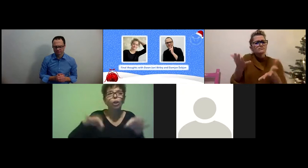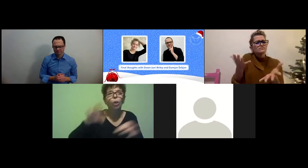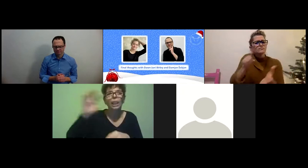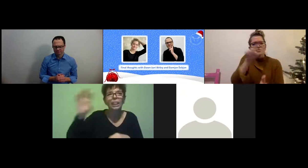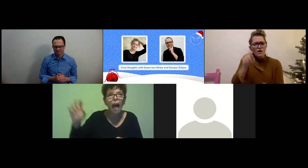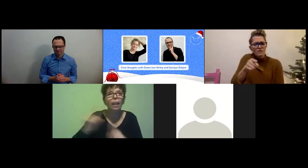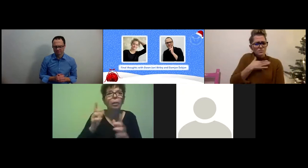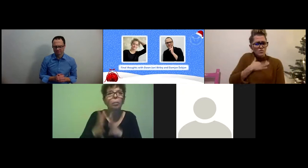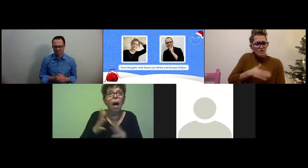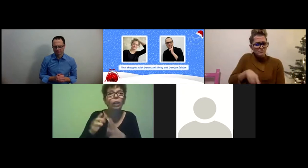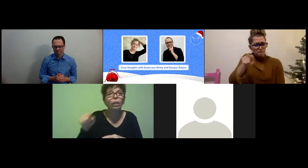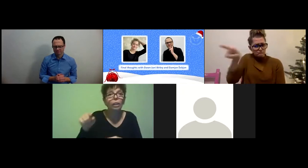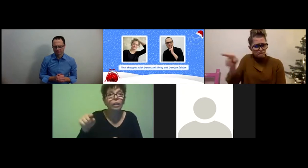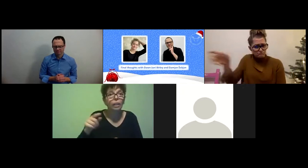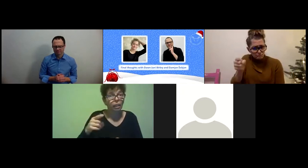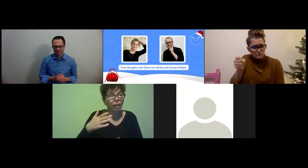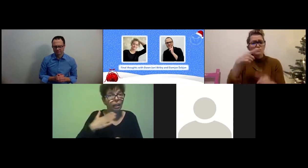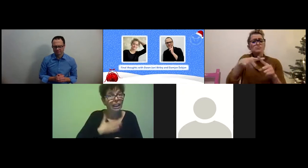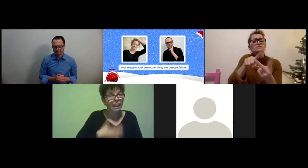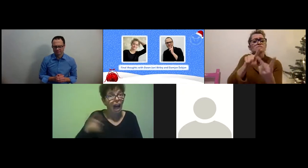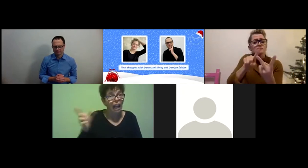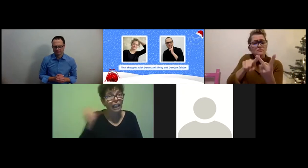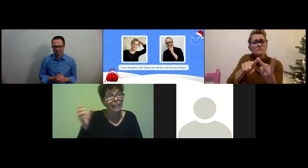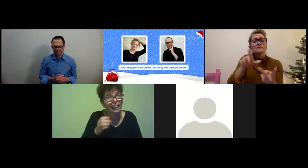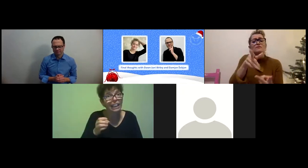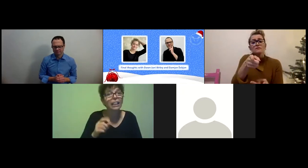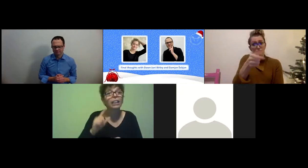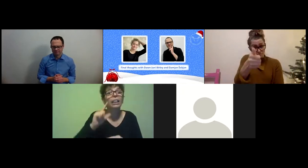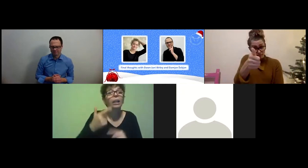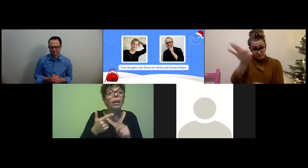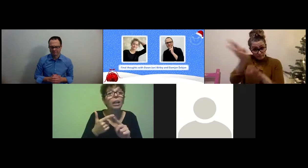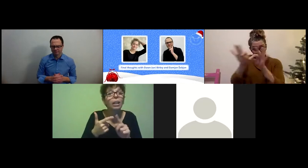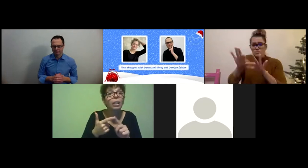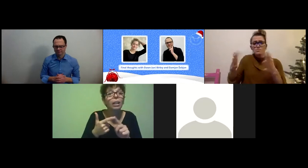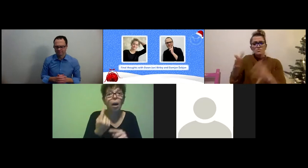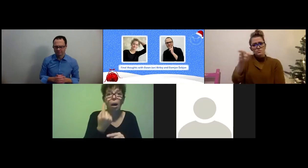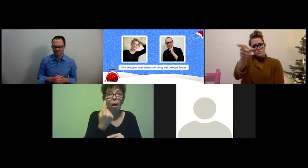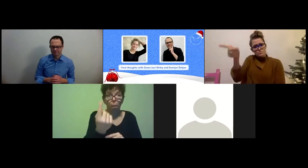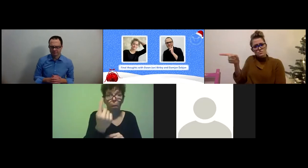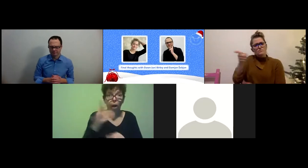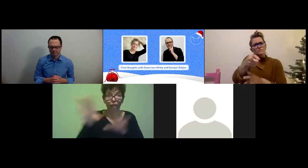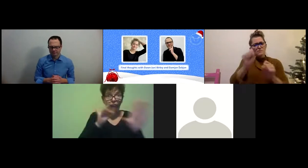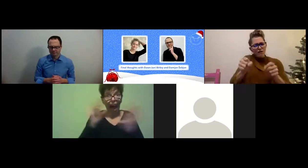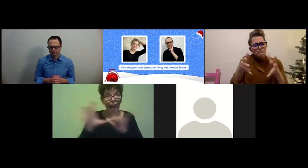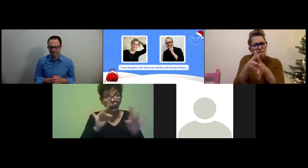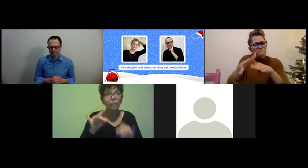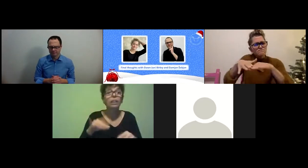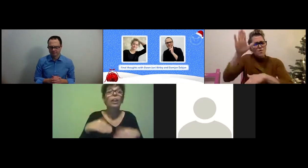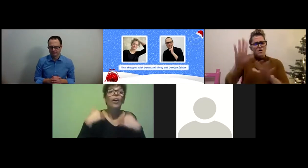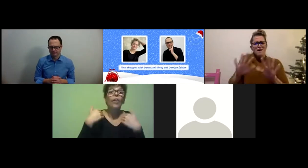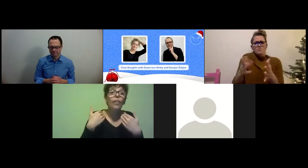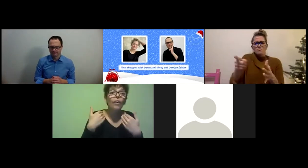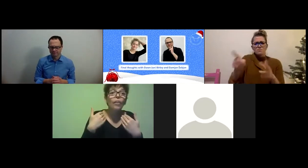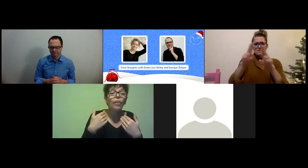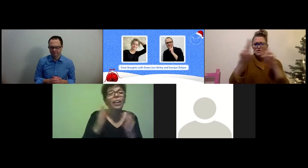I'm wondering, why have you chosen to offer national sign languages? So interpreters into national sign language.